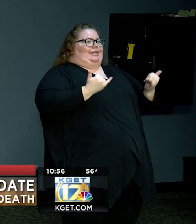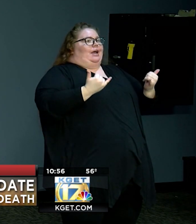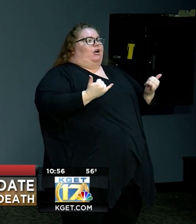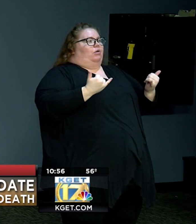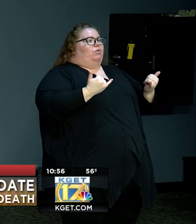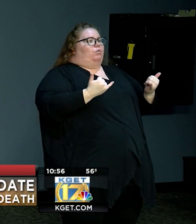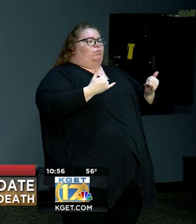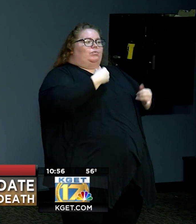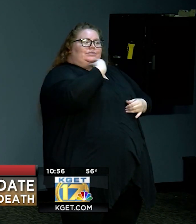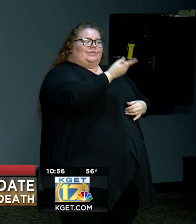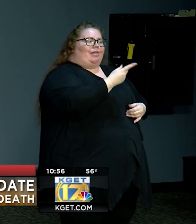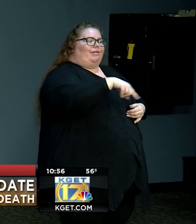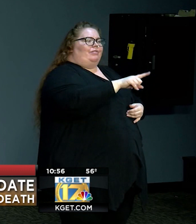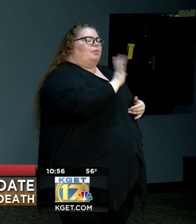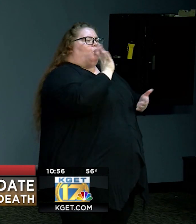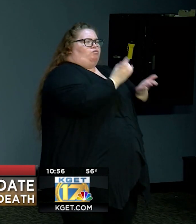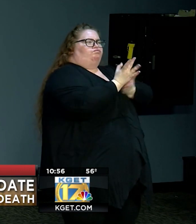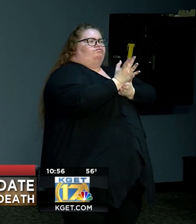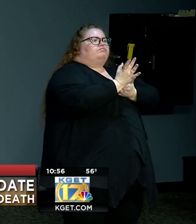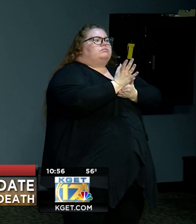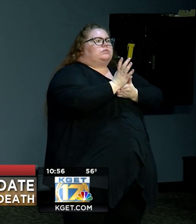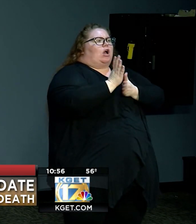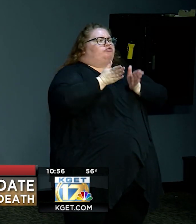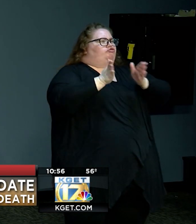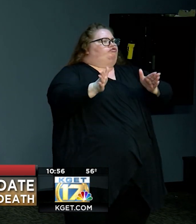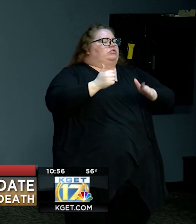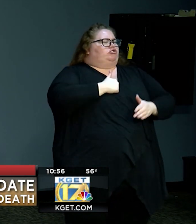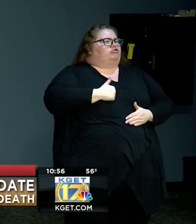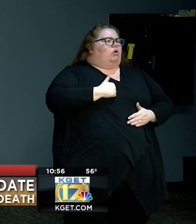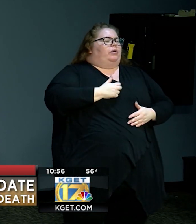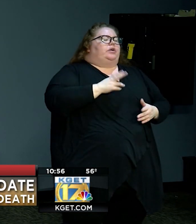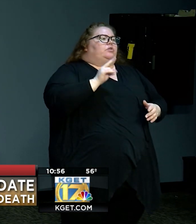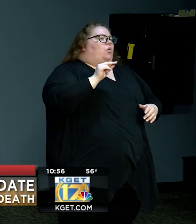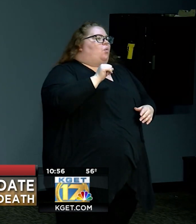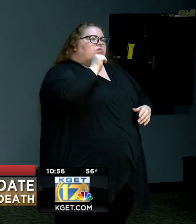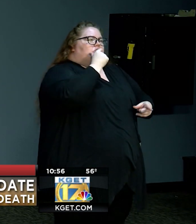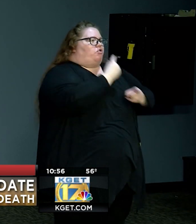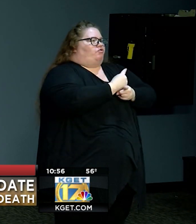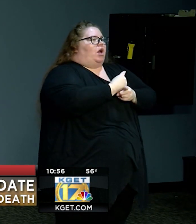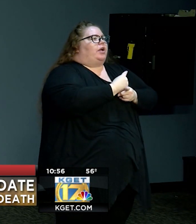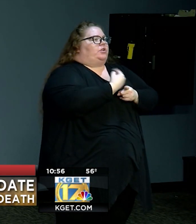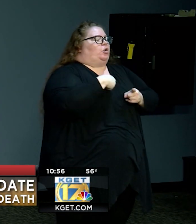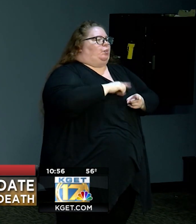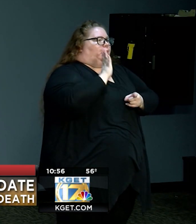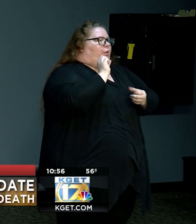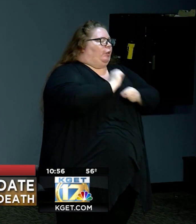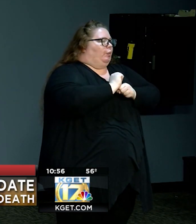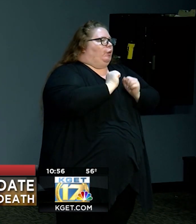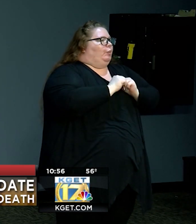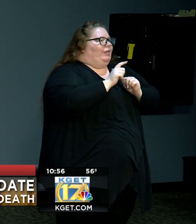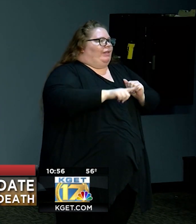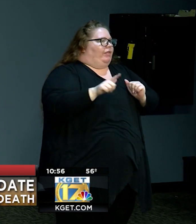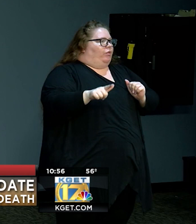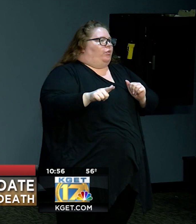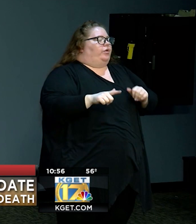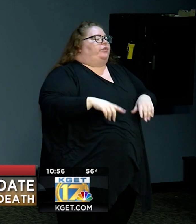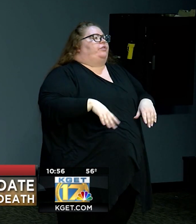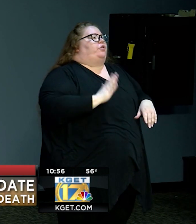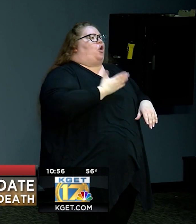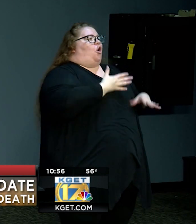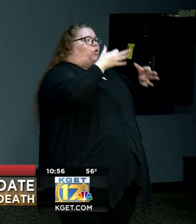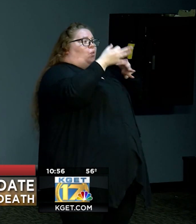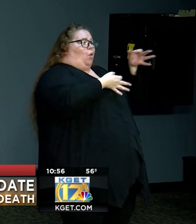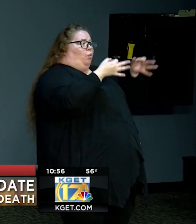that we're going to kick them out onto the streets. It's just not right. And our institutions, our courtrooms, and